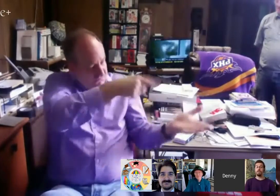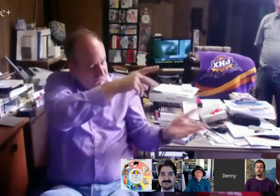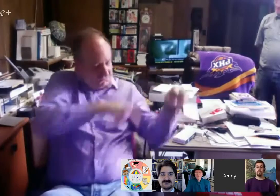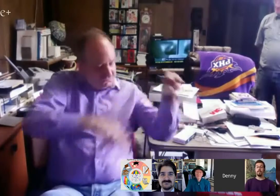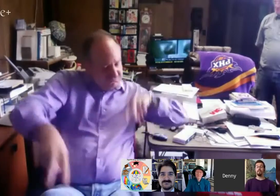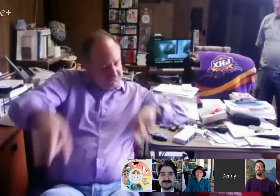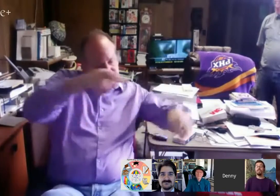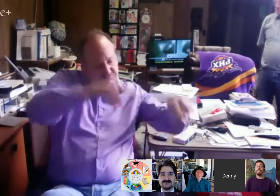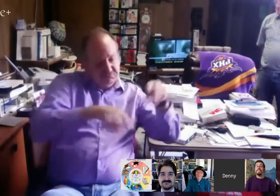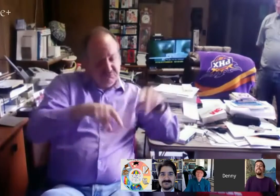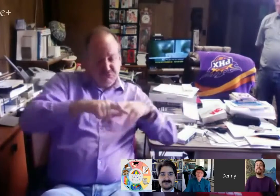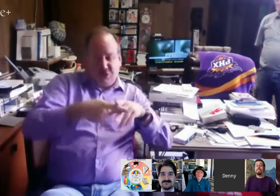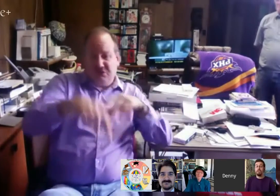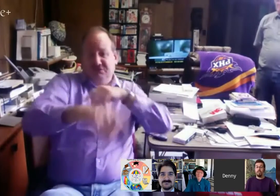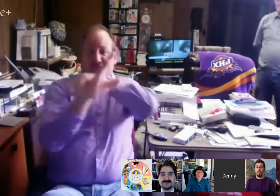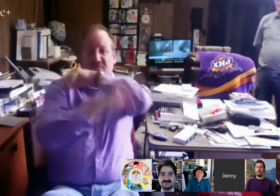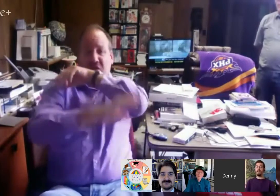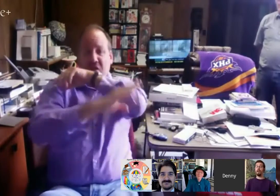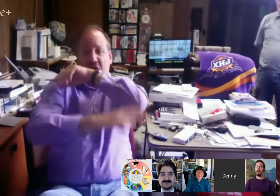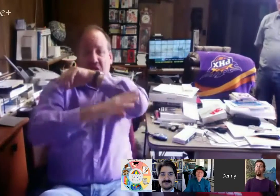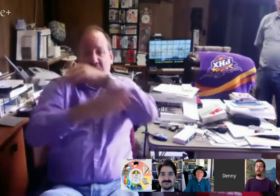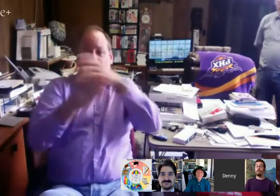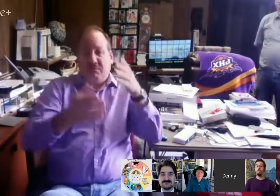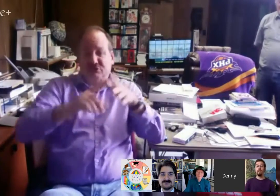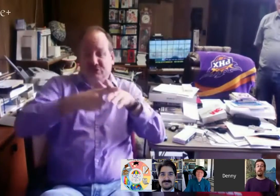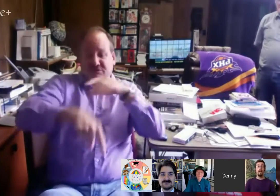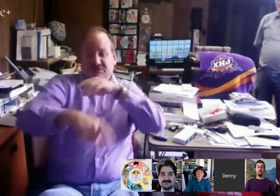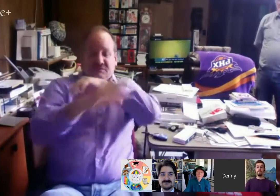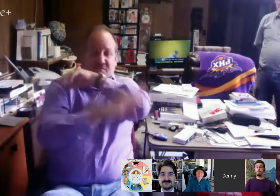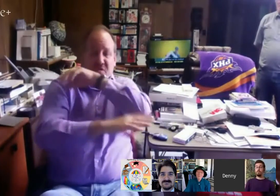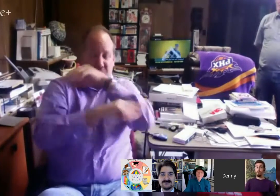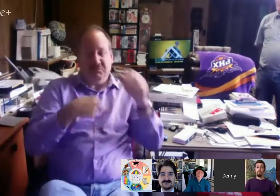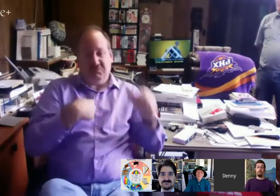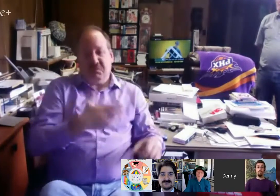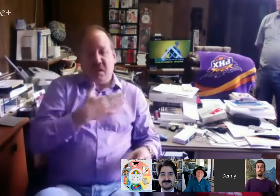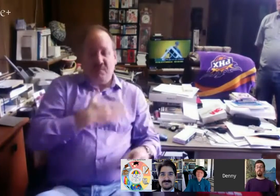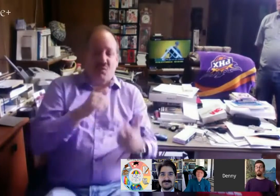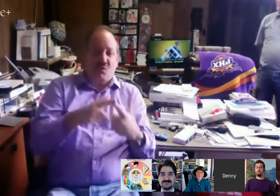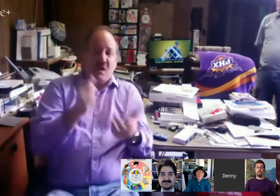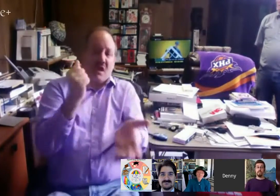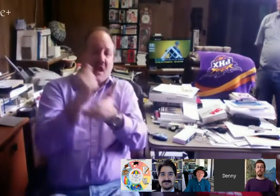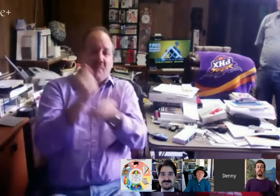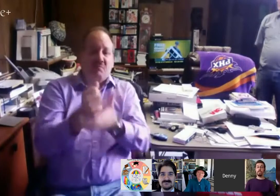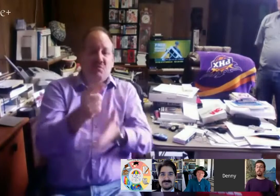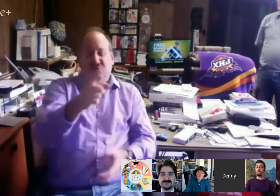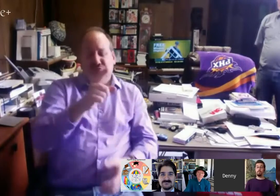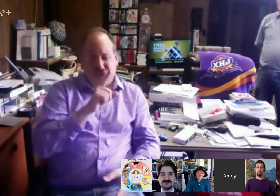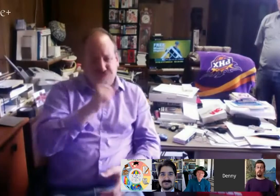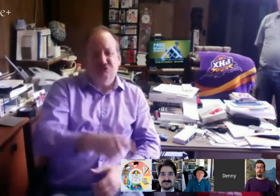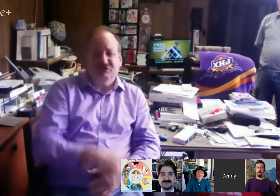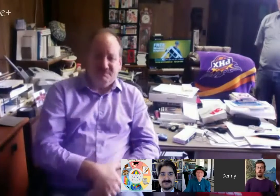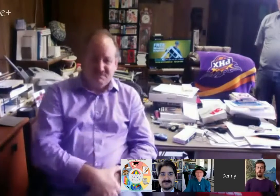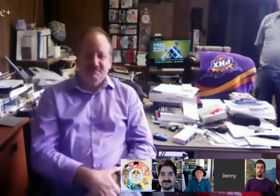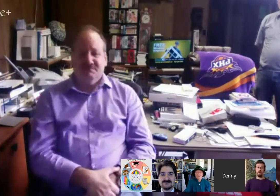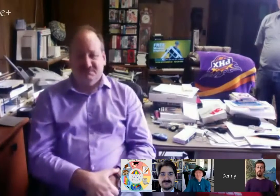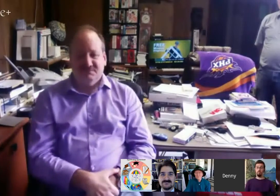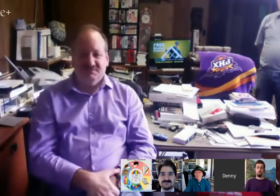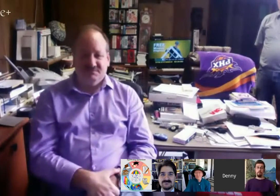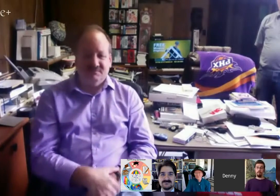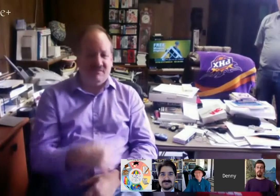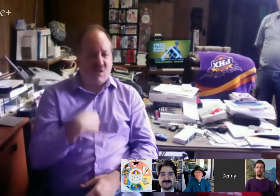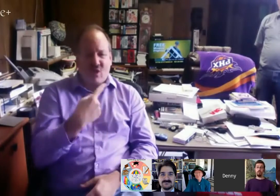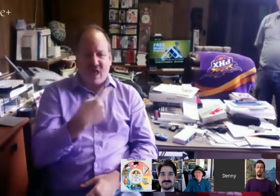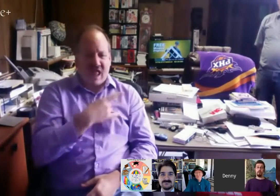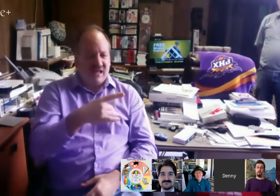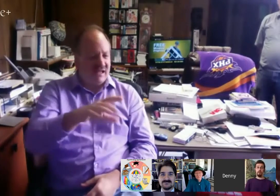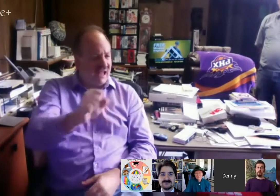would be interested in just listening to the idea, and we can give them a few suggestions, and we could